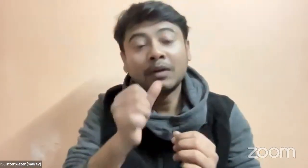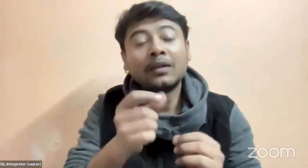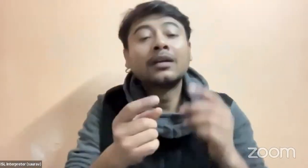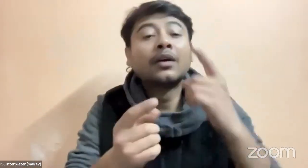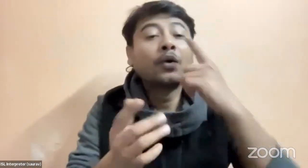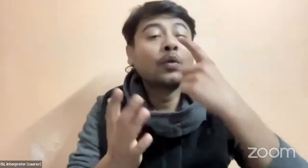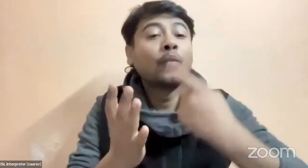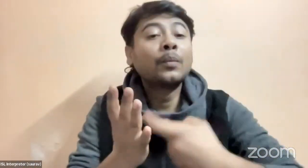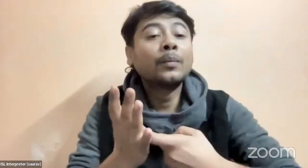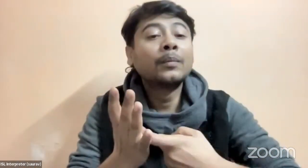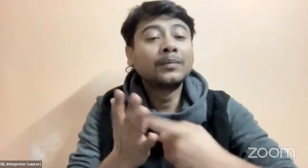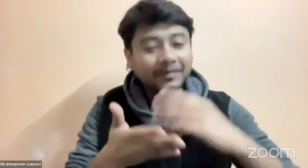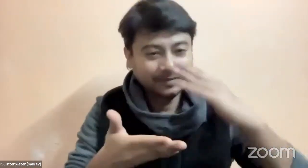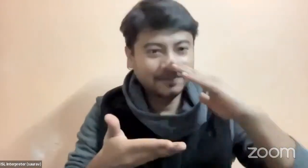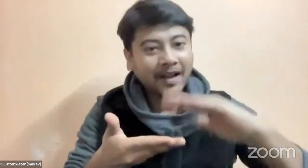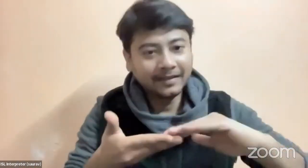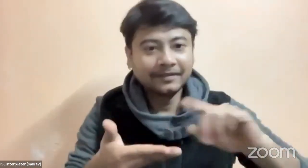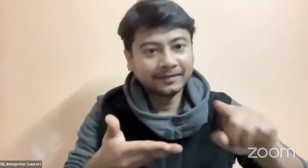water.